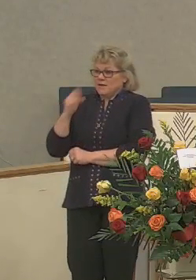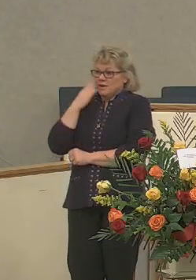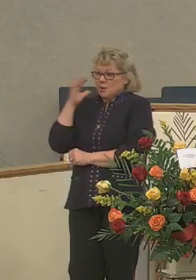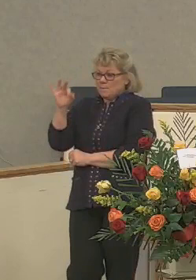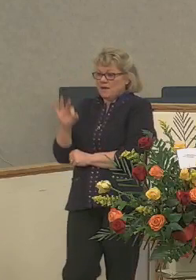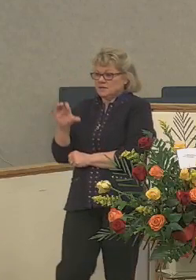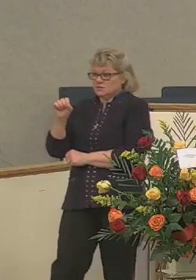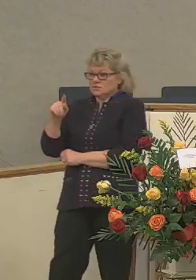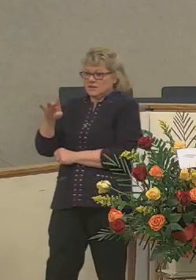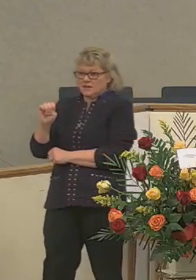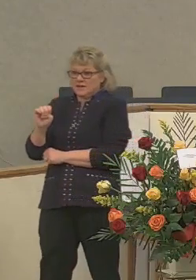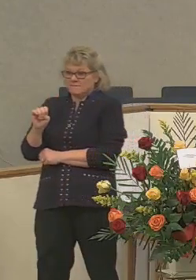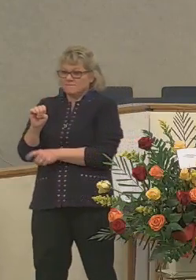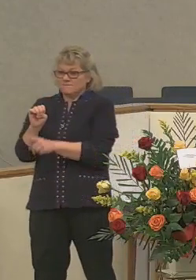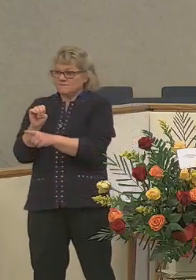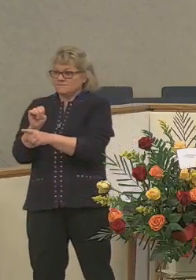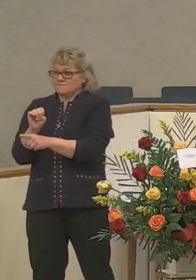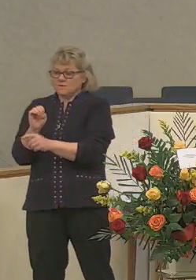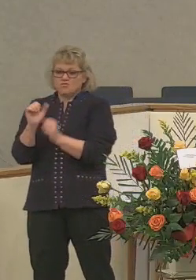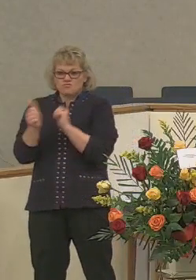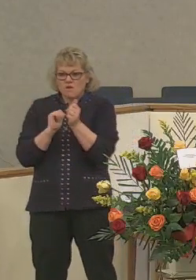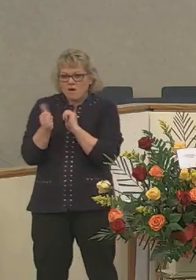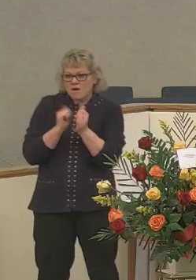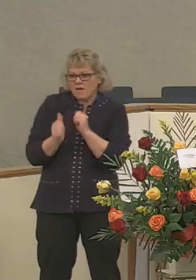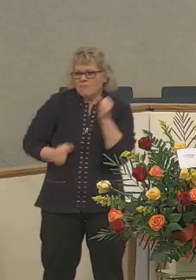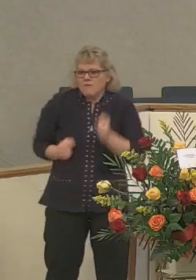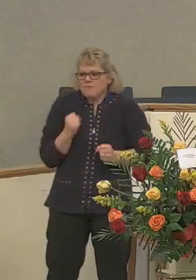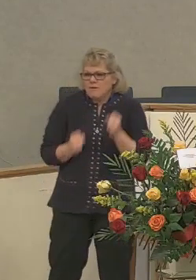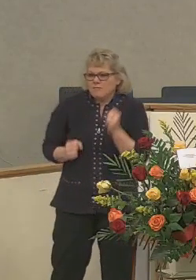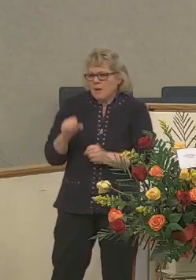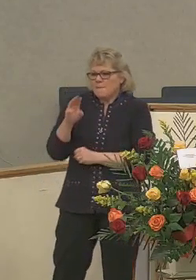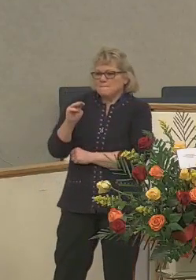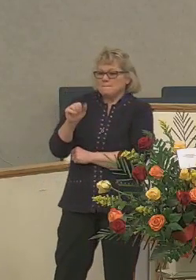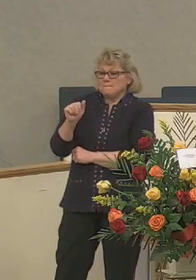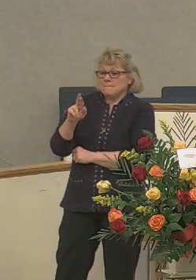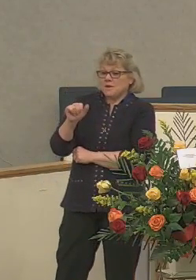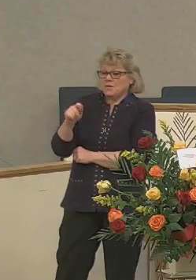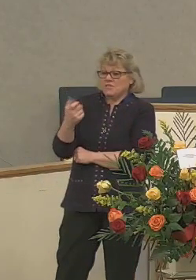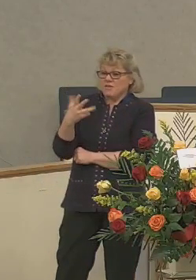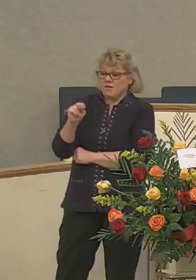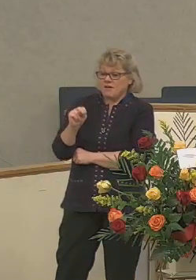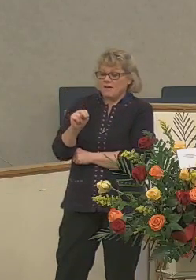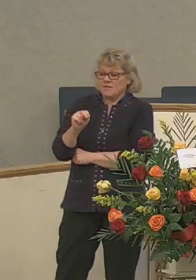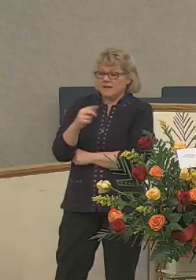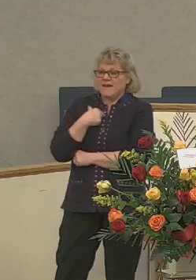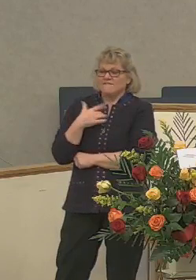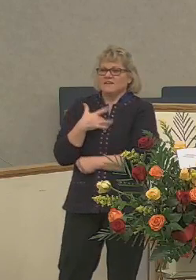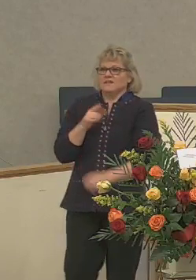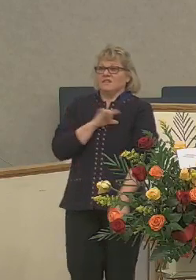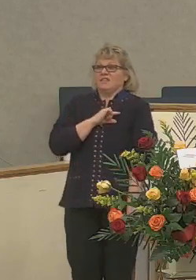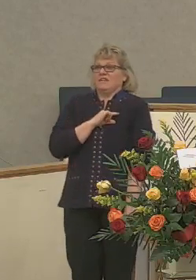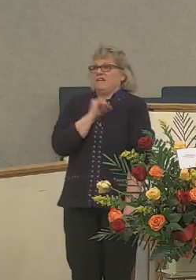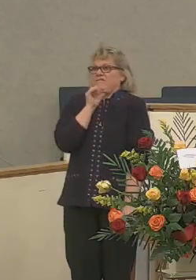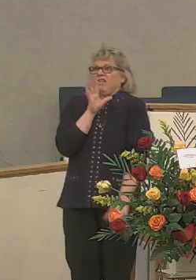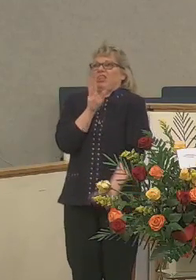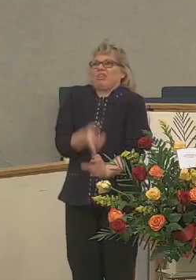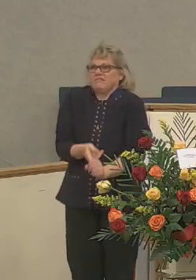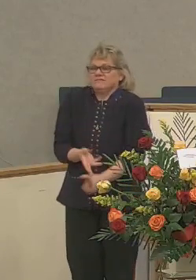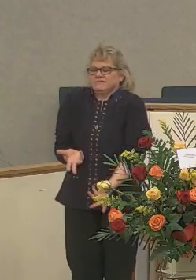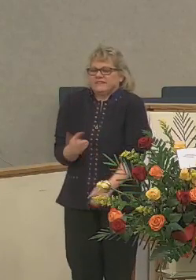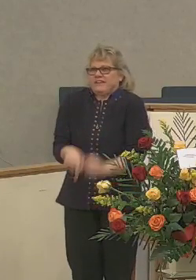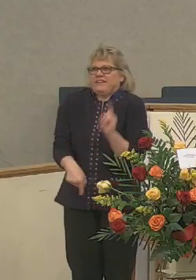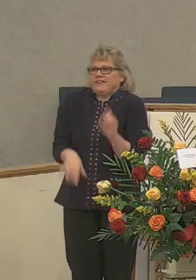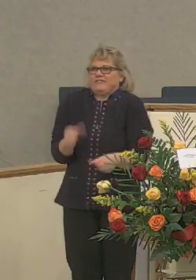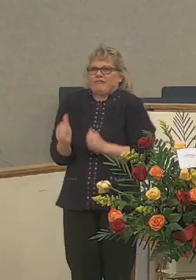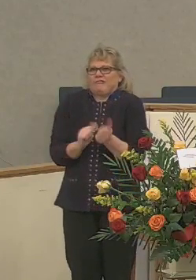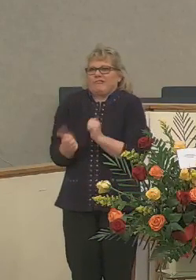Steve always talks about running a marathon, and I used to always feel guilty about not being able to do all that